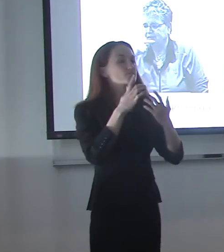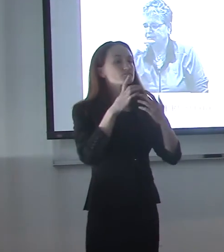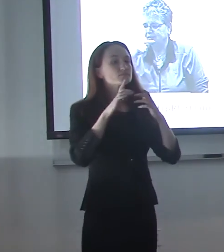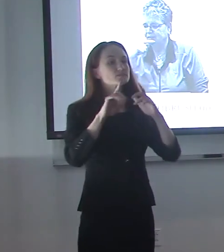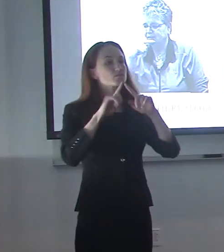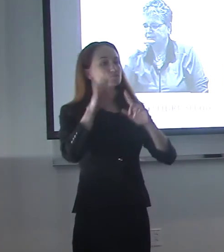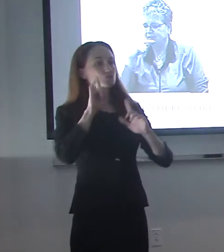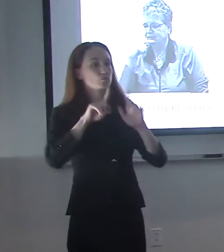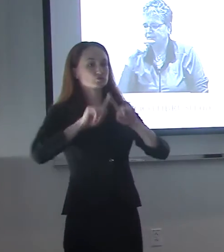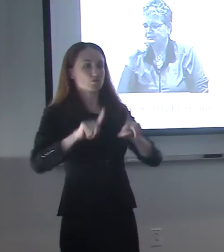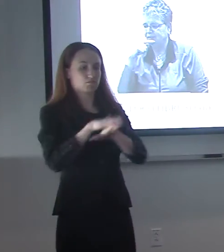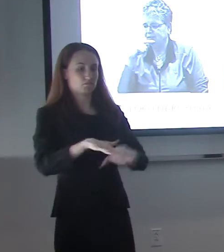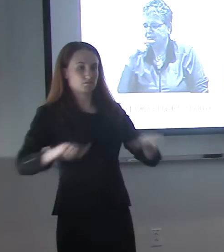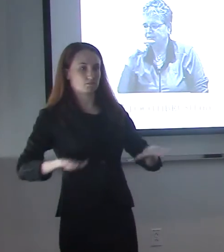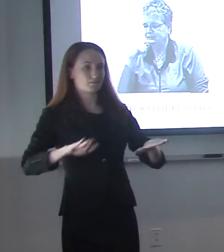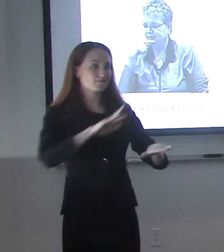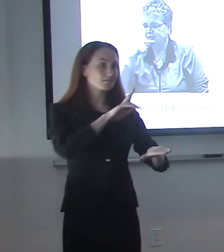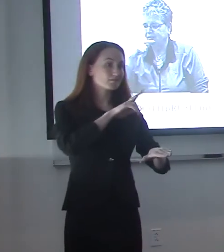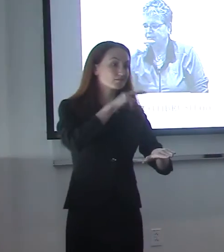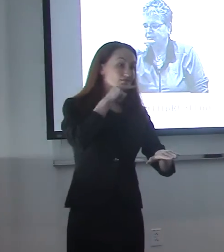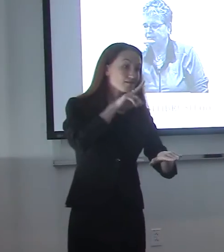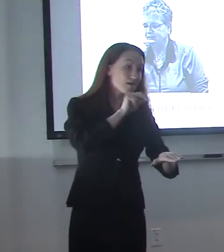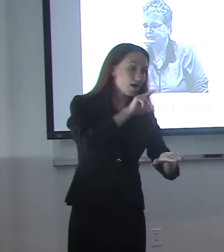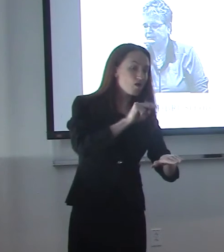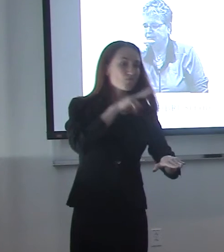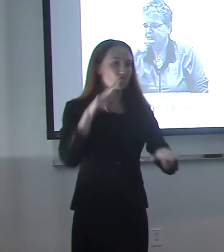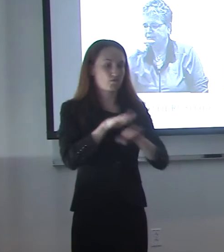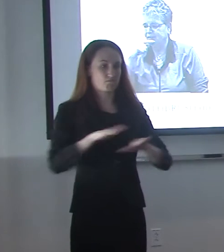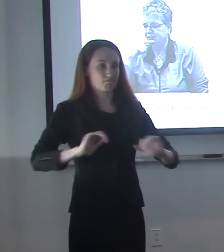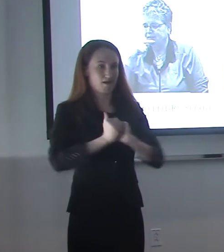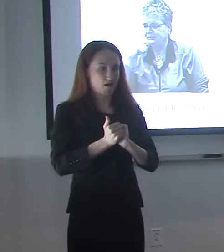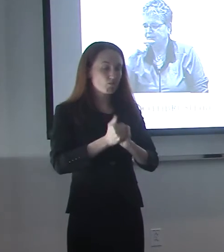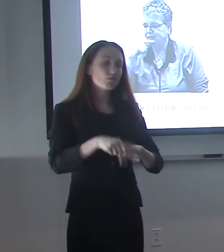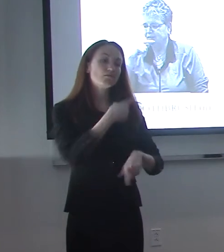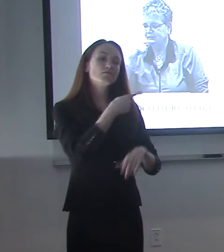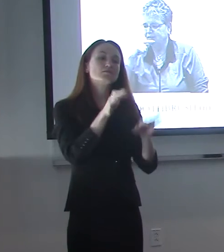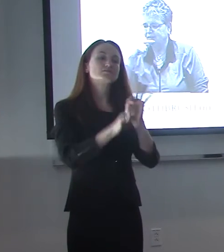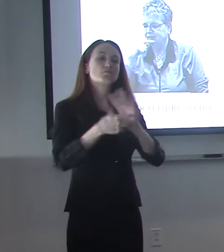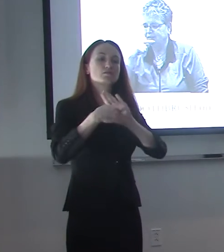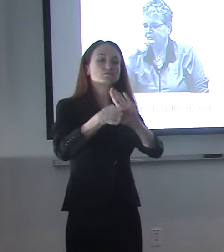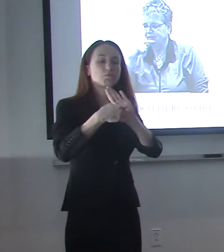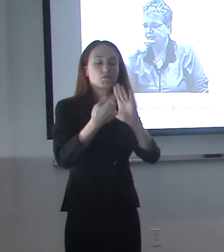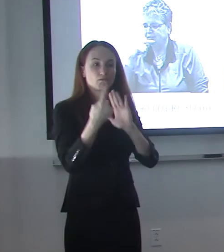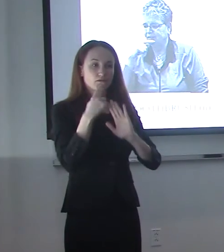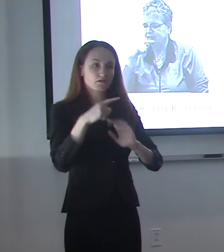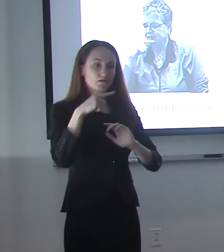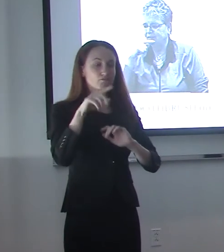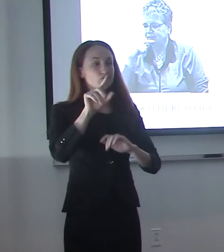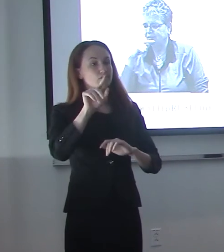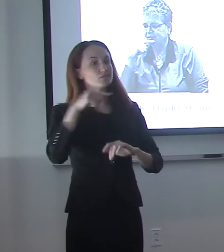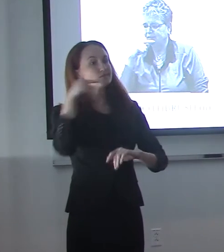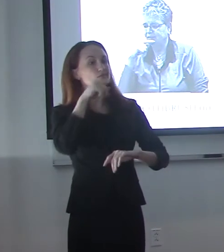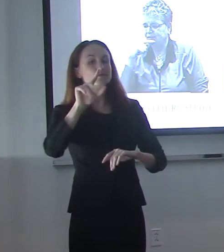verb. So here you see a very simple case where you have the toothbrush